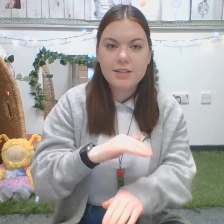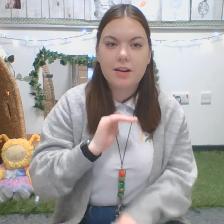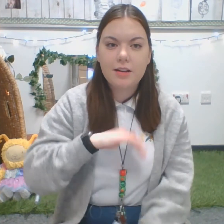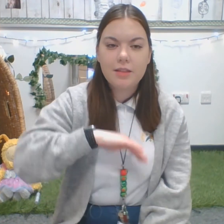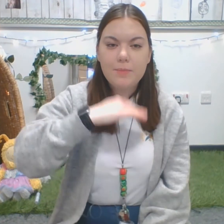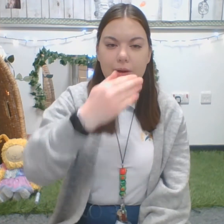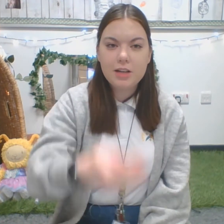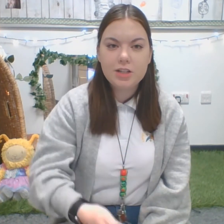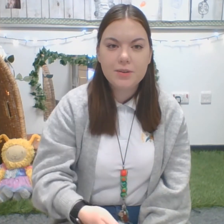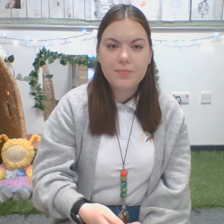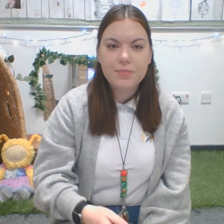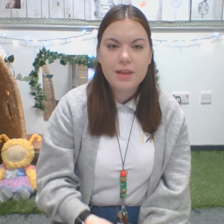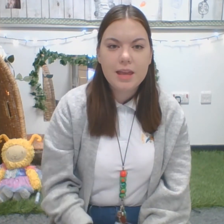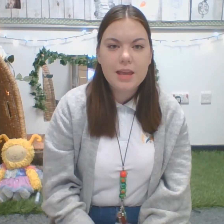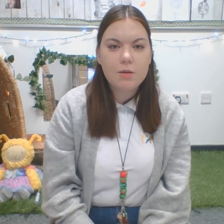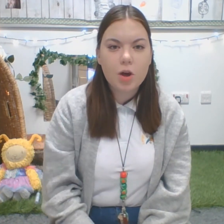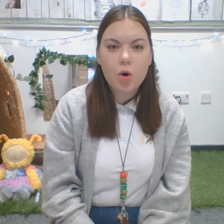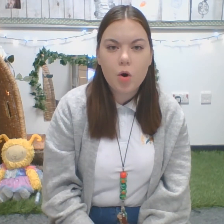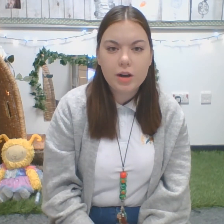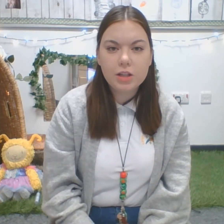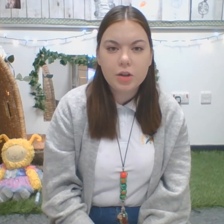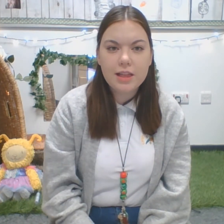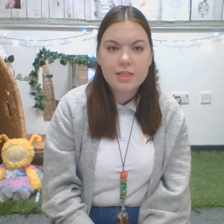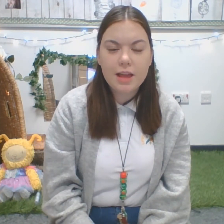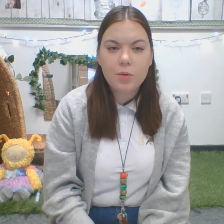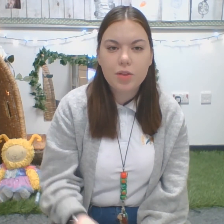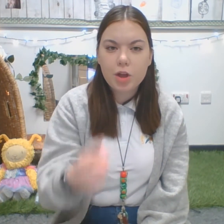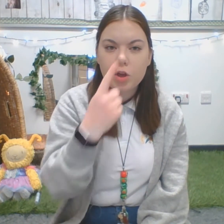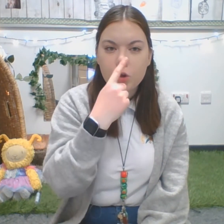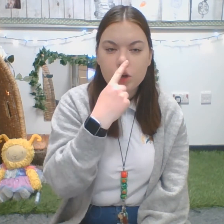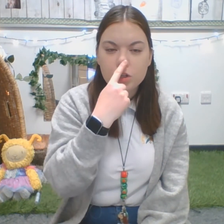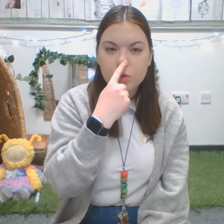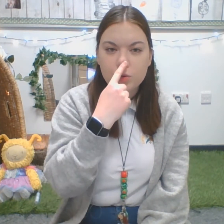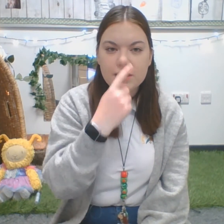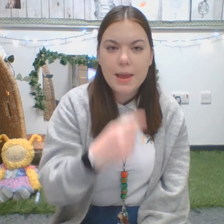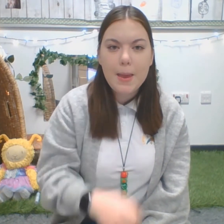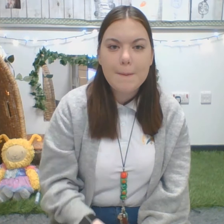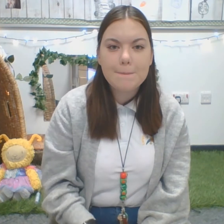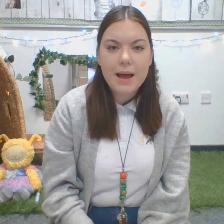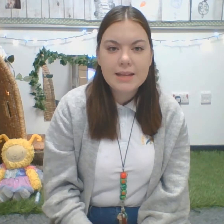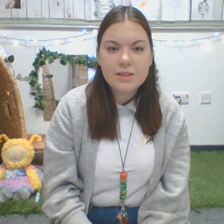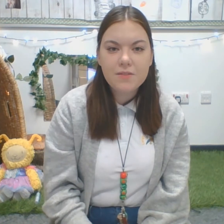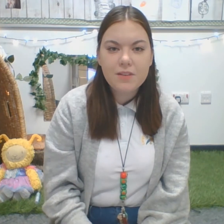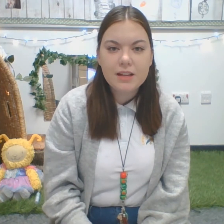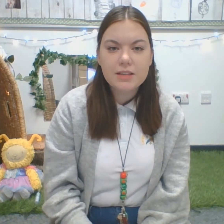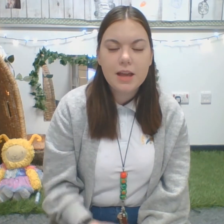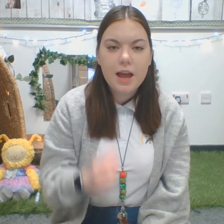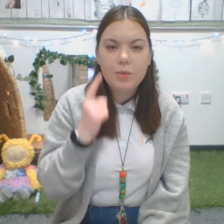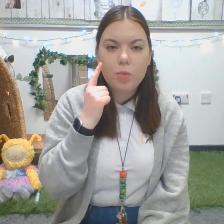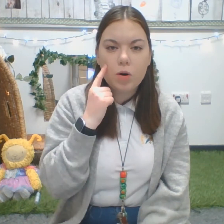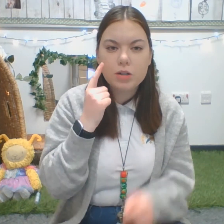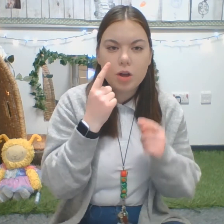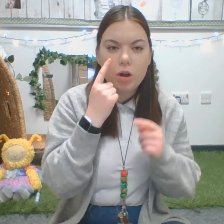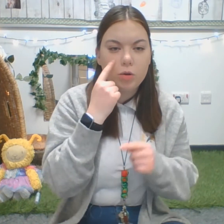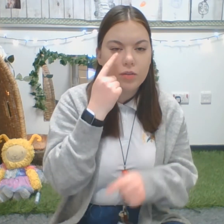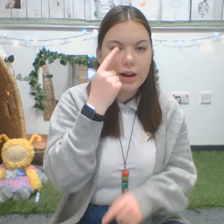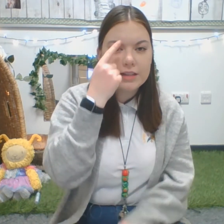the bridge. He was a horrid looking thing with a huge nose, massive feet, and warts all over his